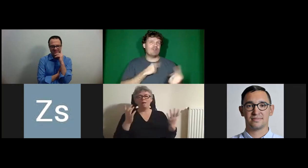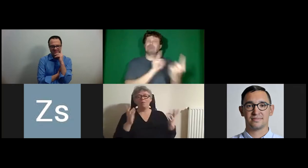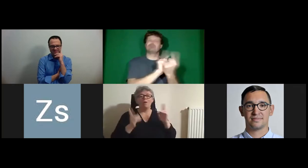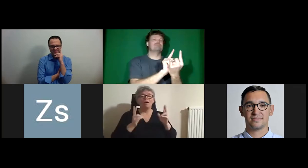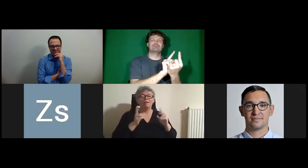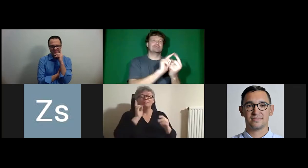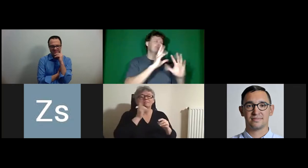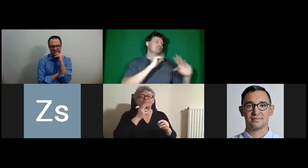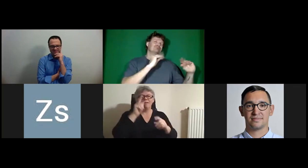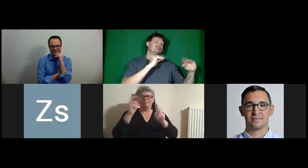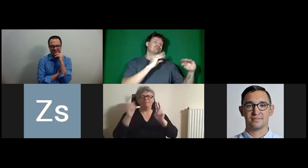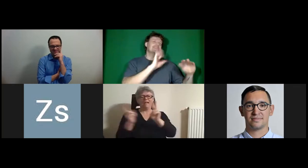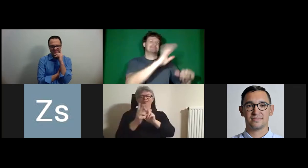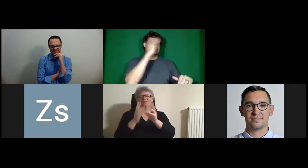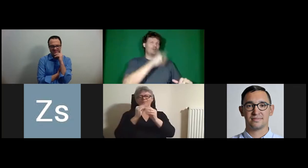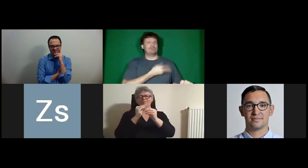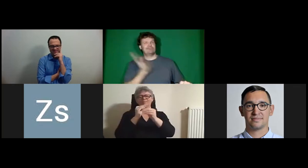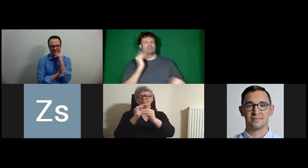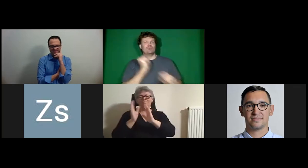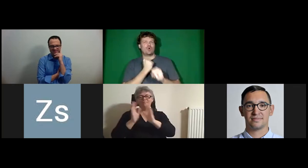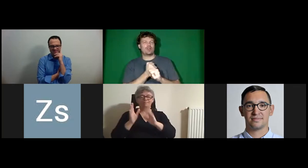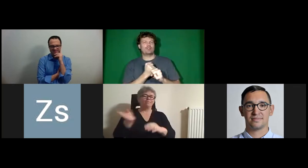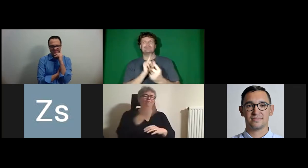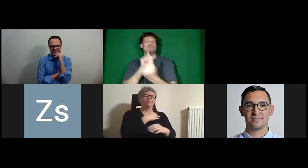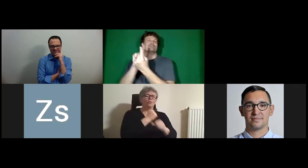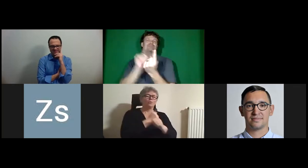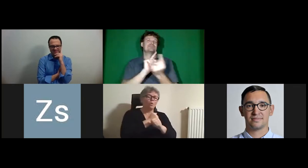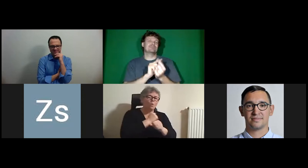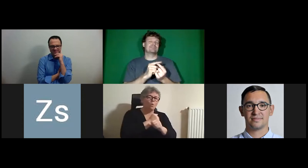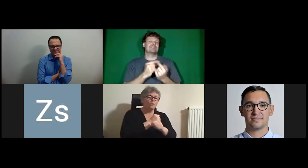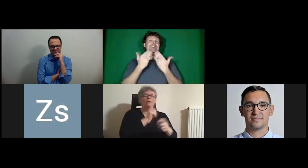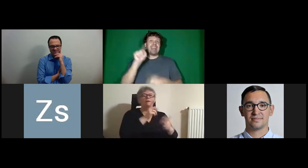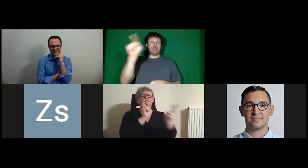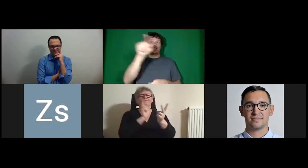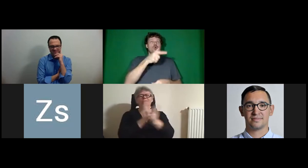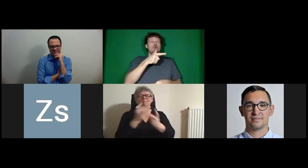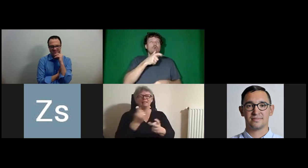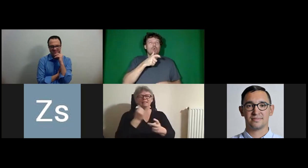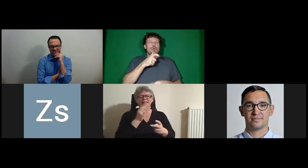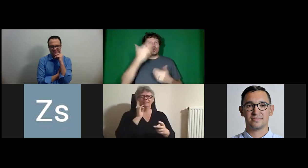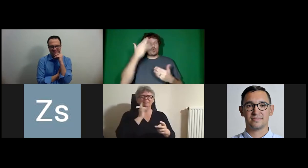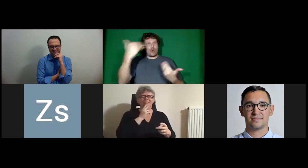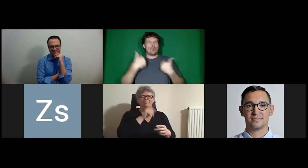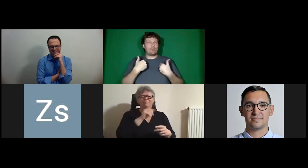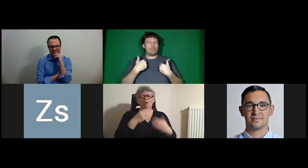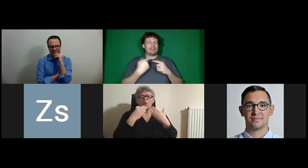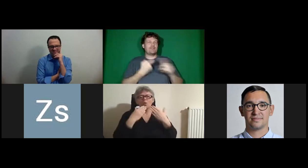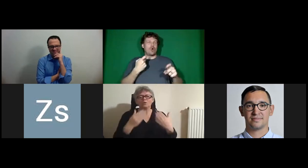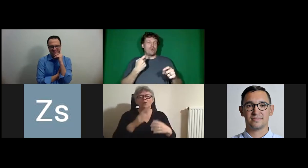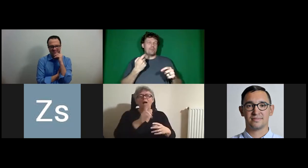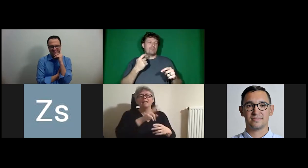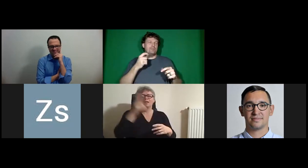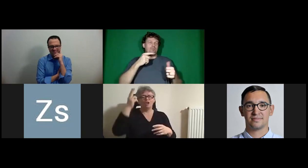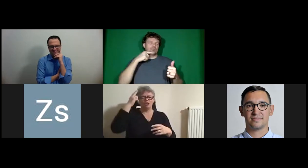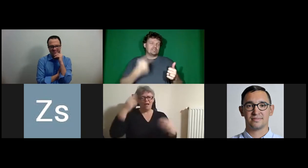once I come to a country, I find the deaf community and then I go to work, if you will. So thanks to all of you